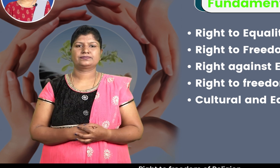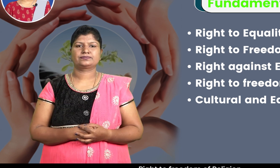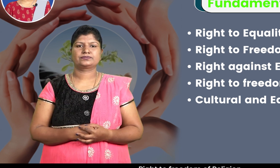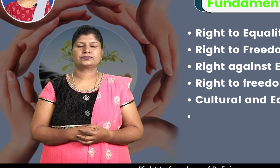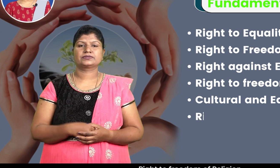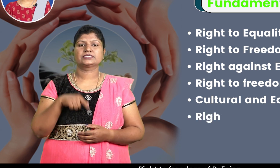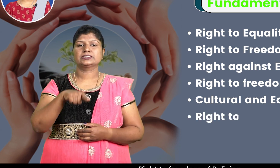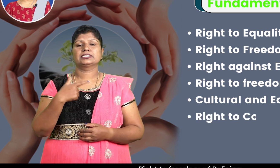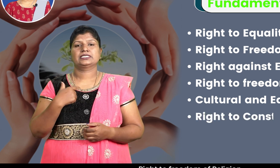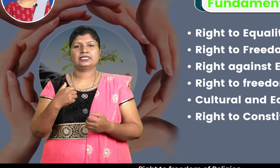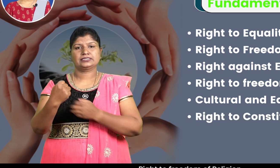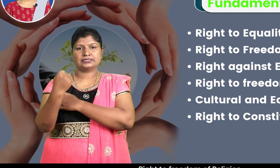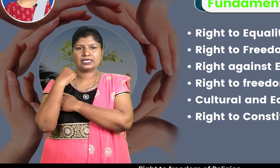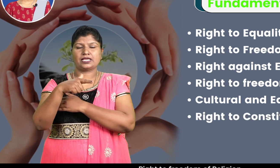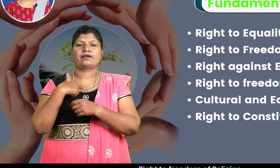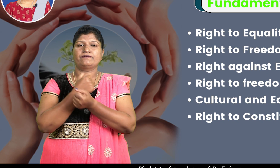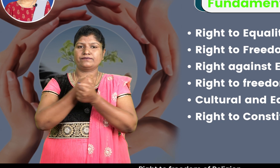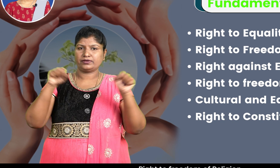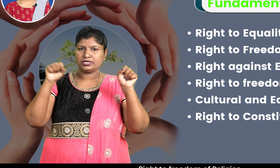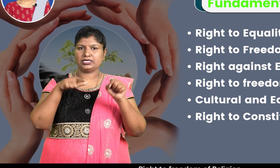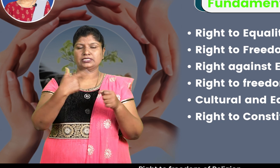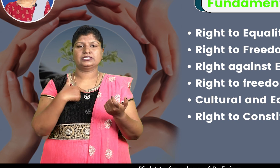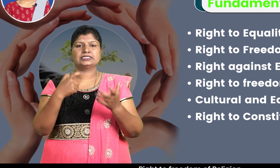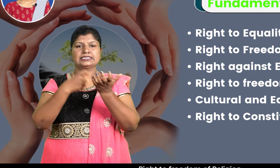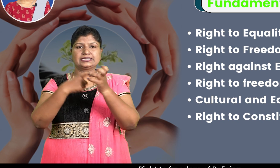right to freedom of religion,